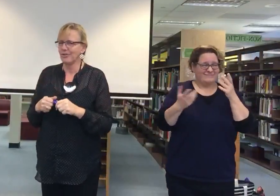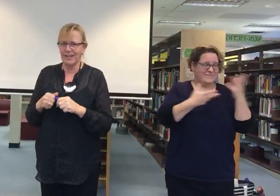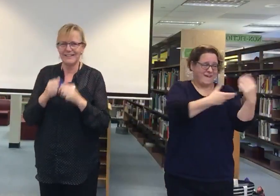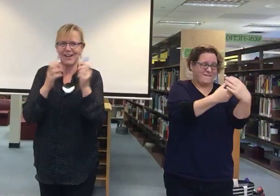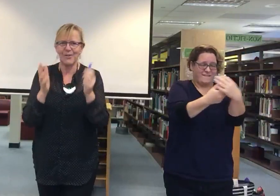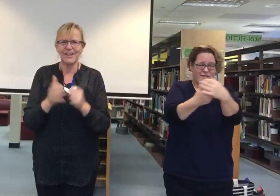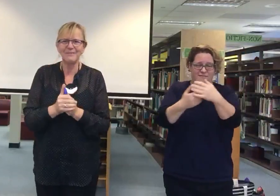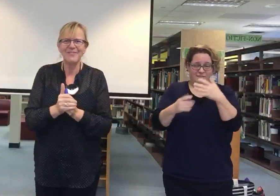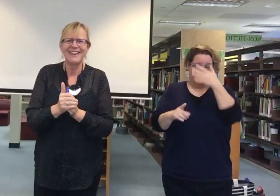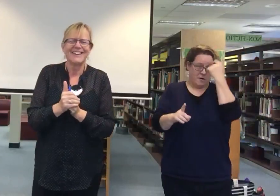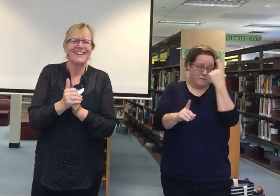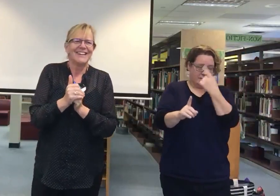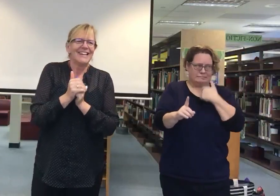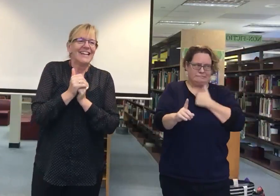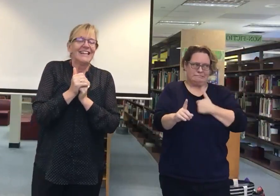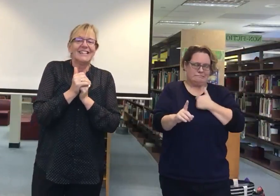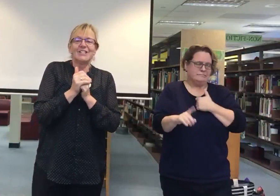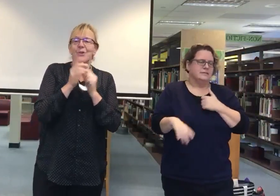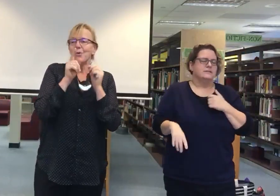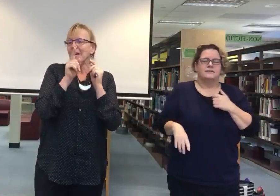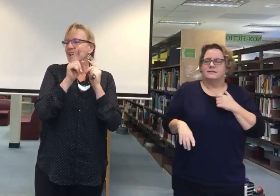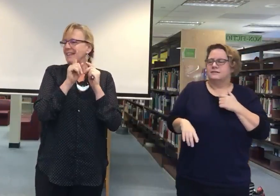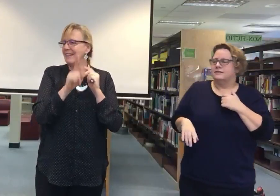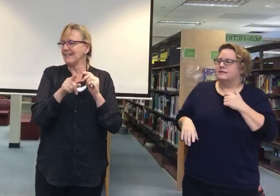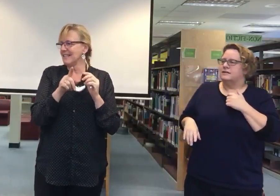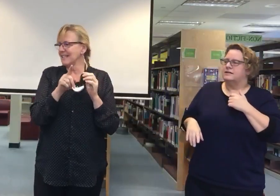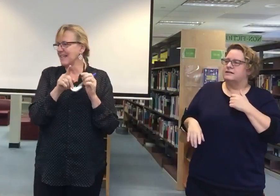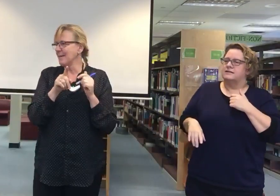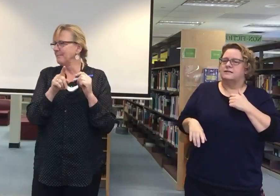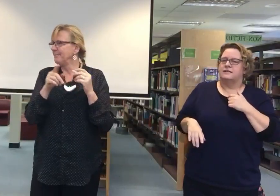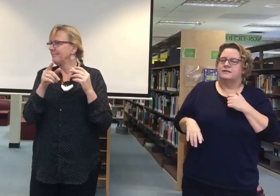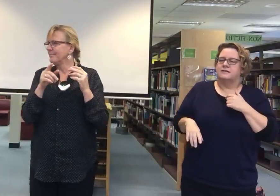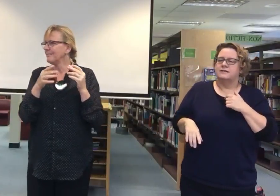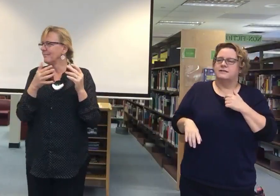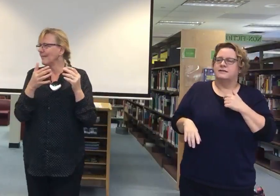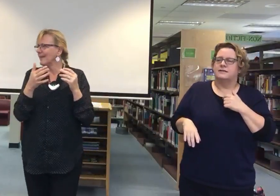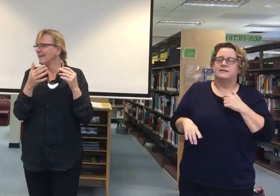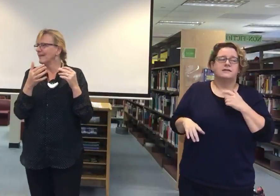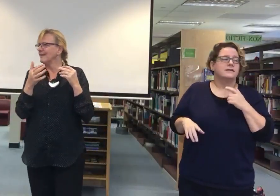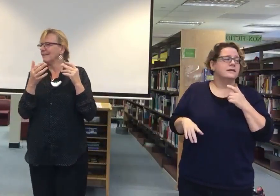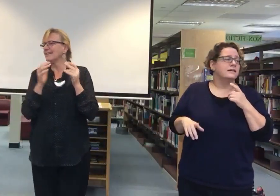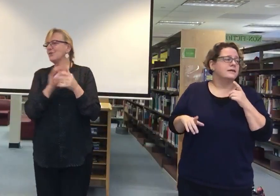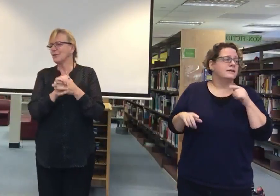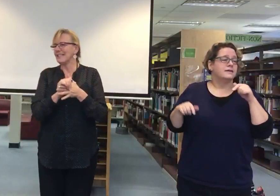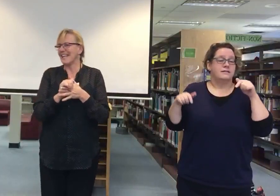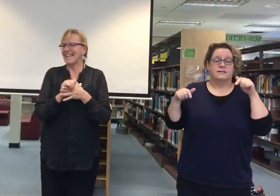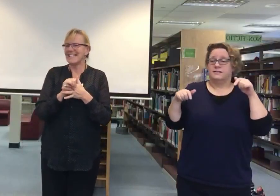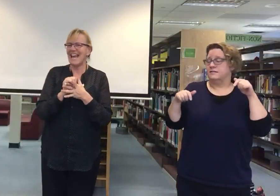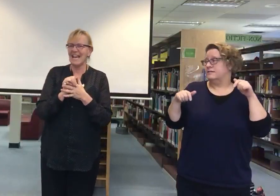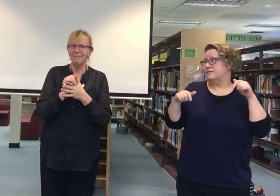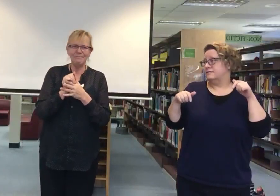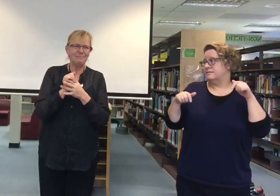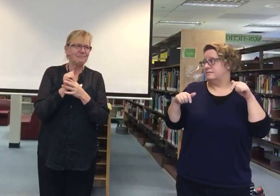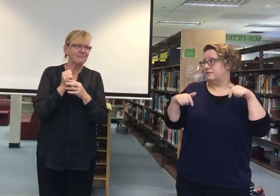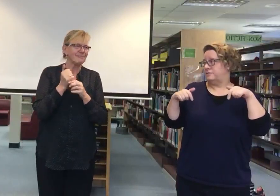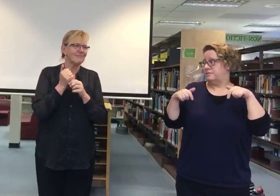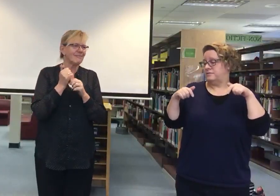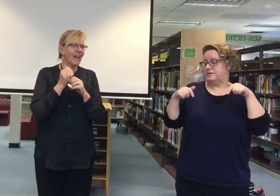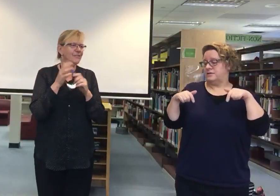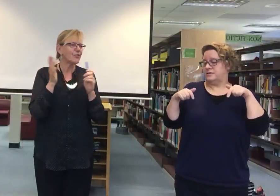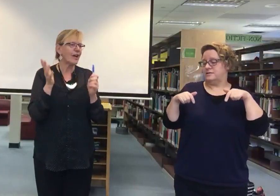I apologize out there. So this is only the second